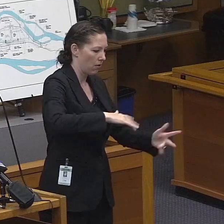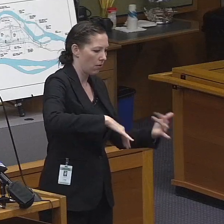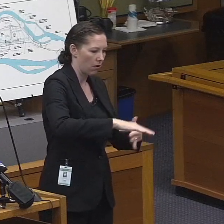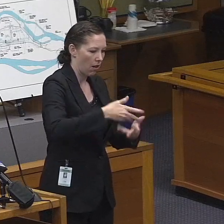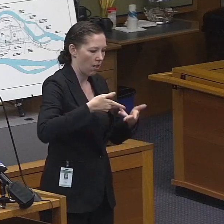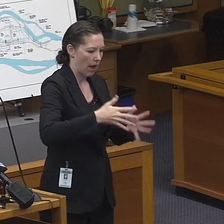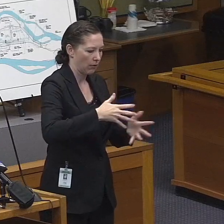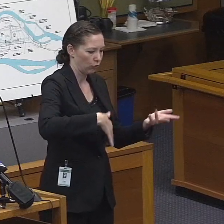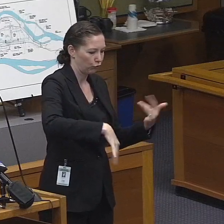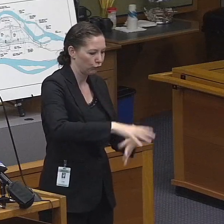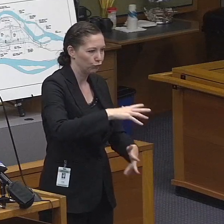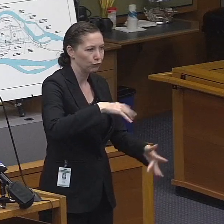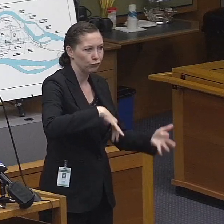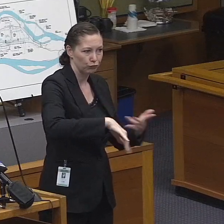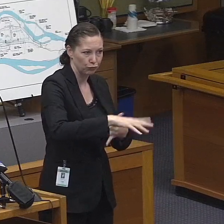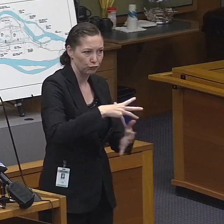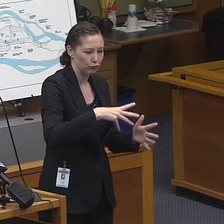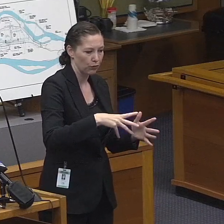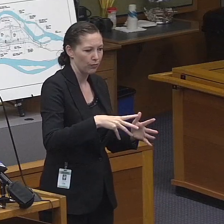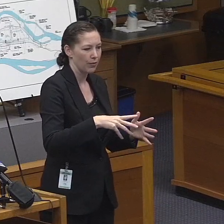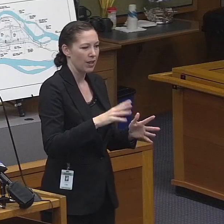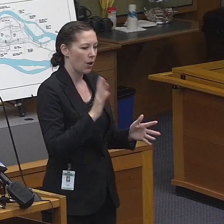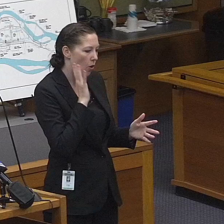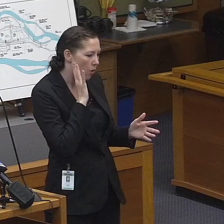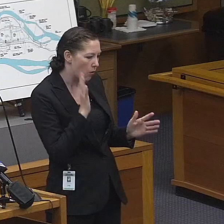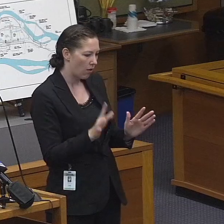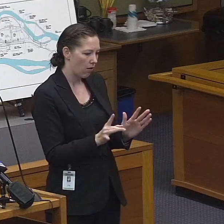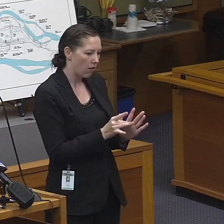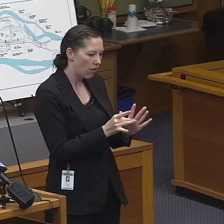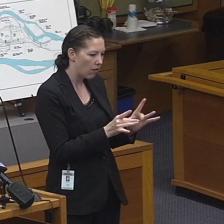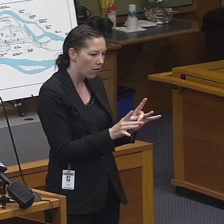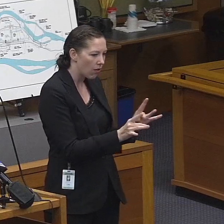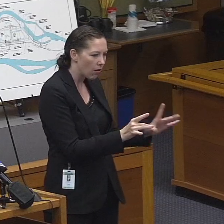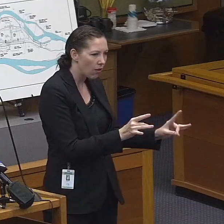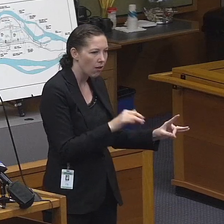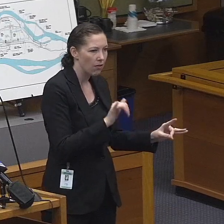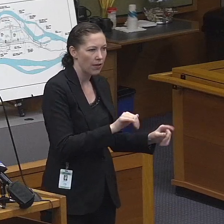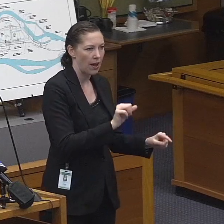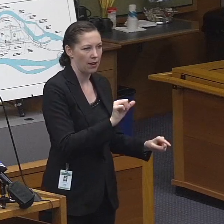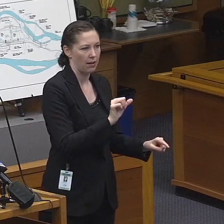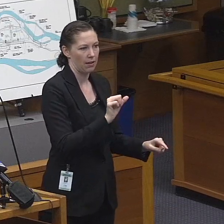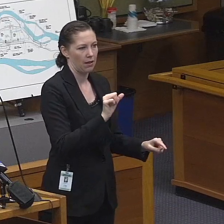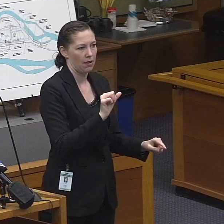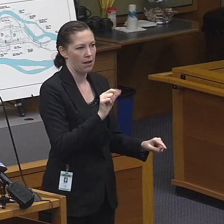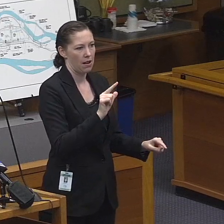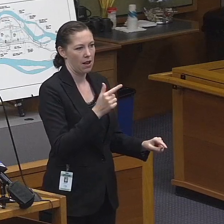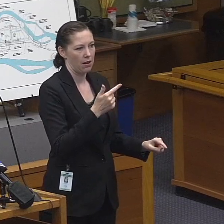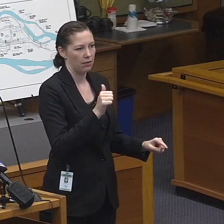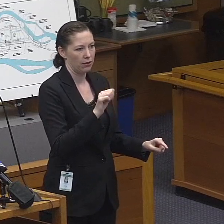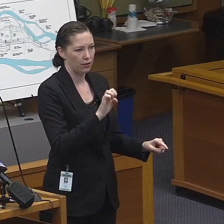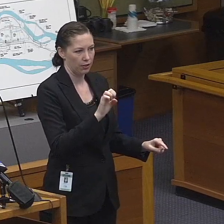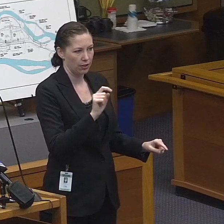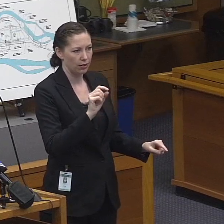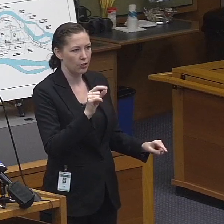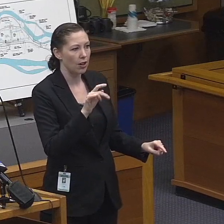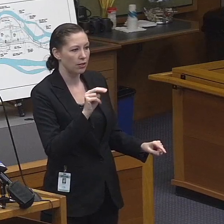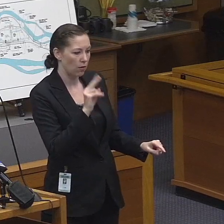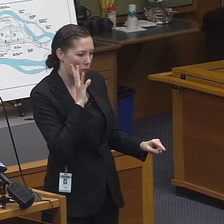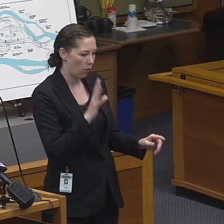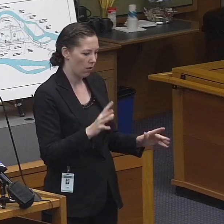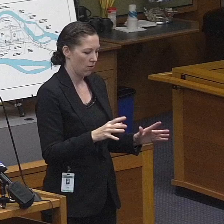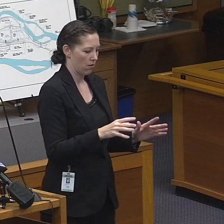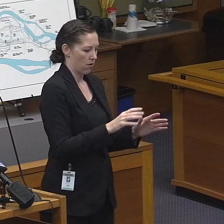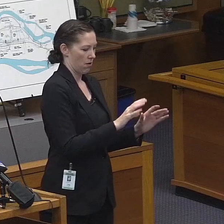it to react and get as much contact with those algal toxins as possible. The algal toxins will adsorb to that